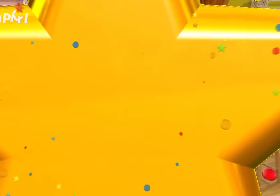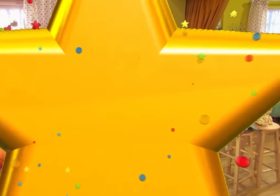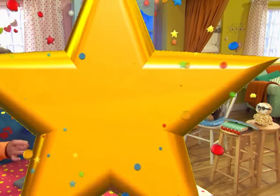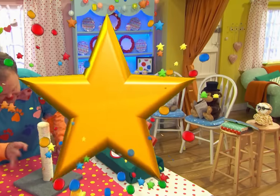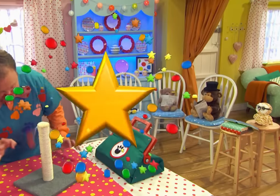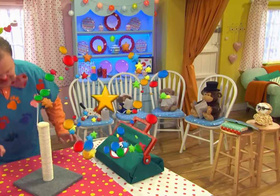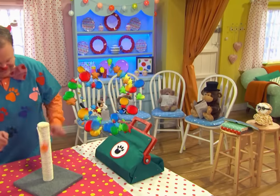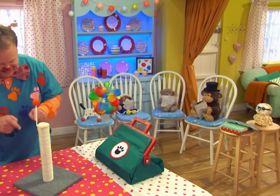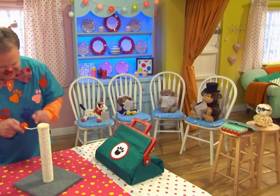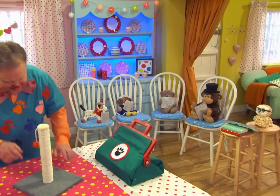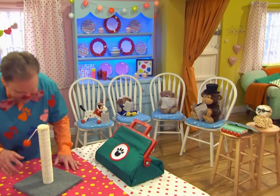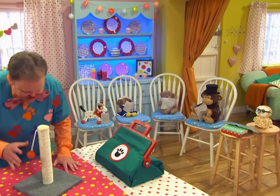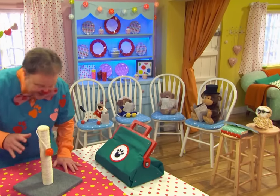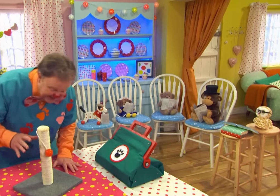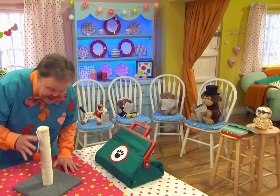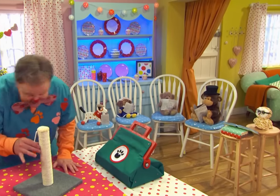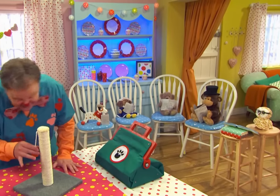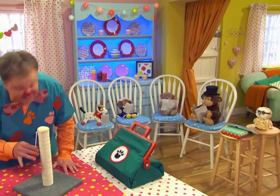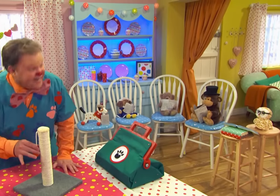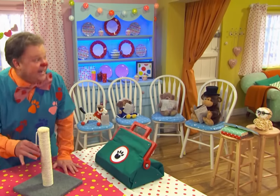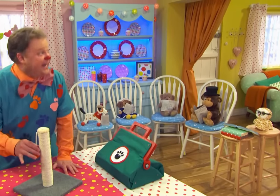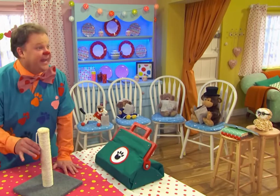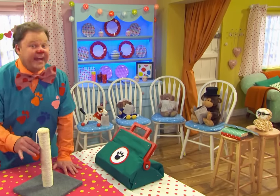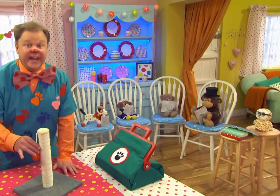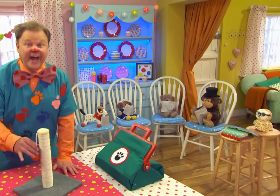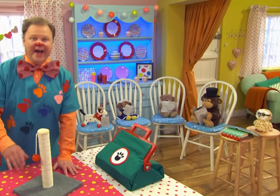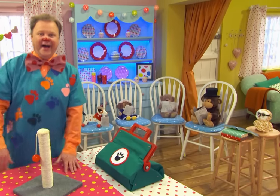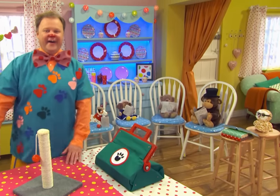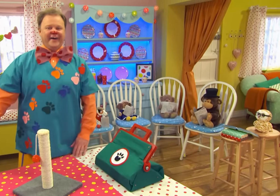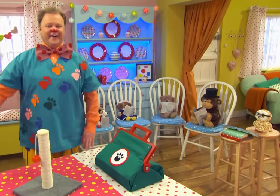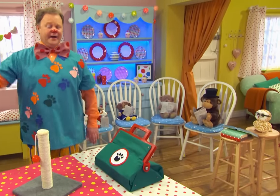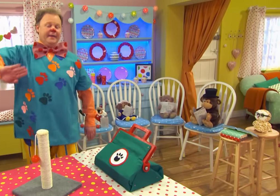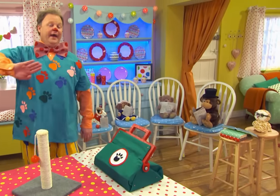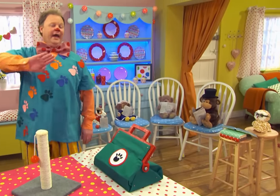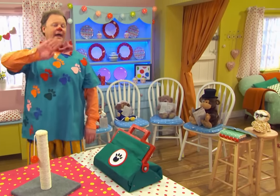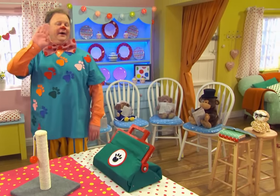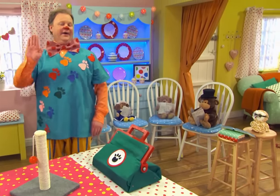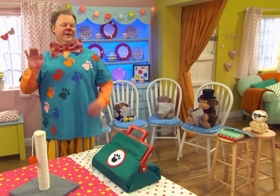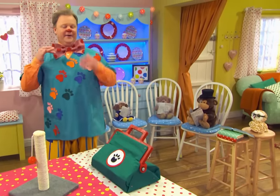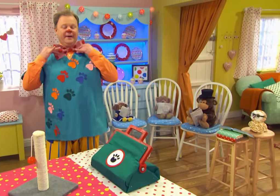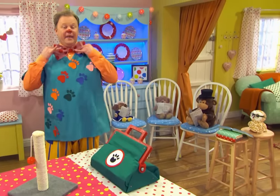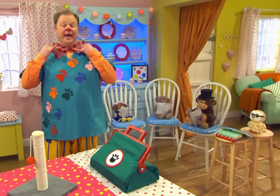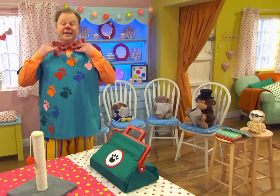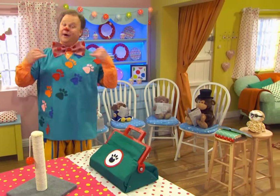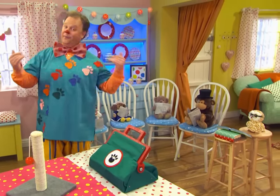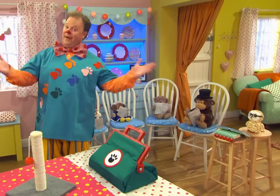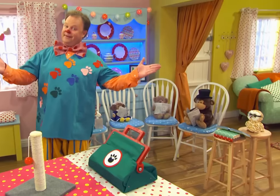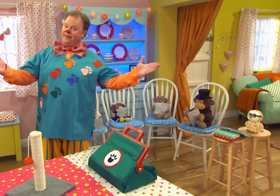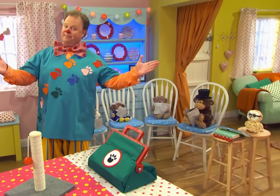Hello, Vet Tumble. Oh, Hello, and welcome